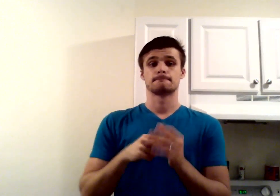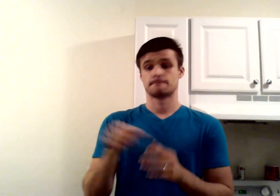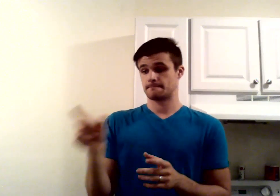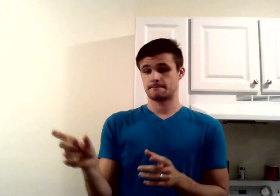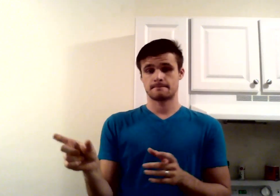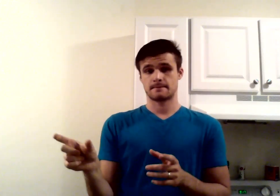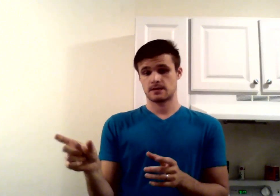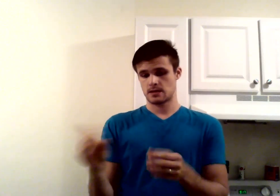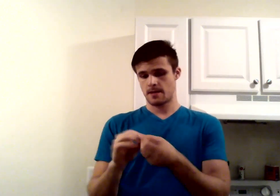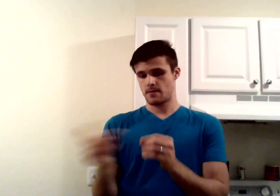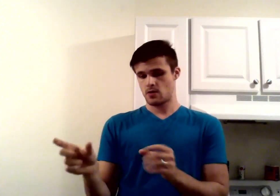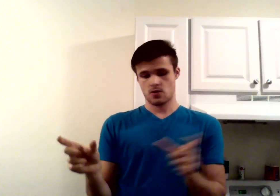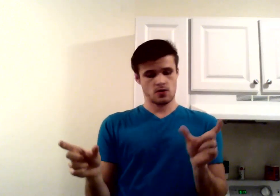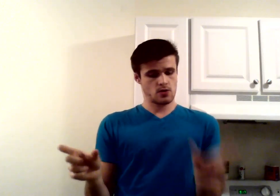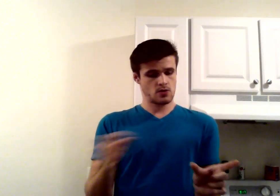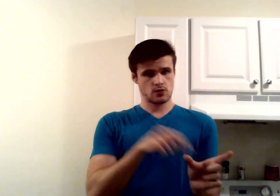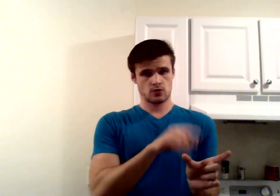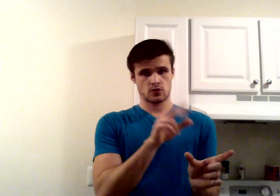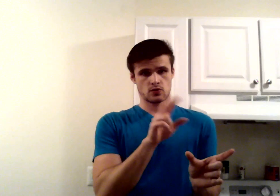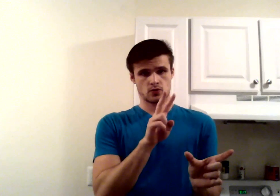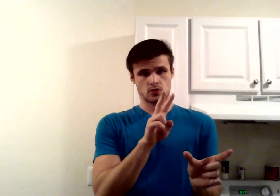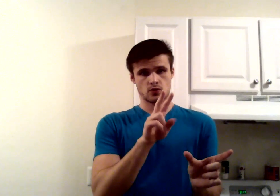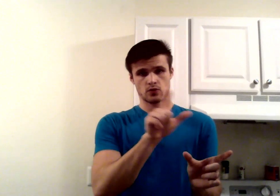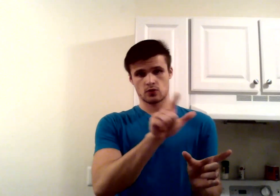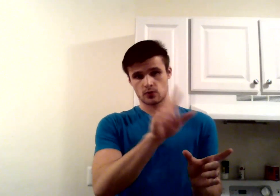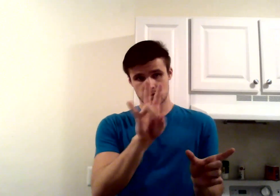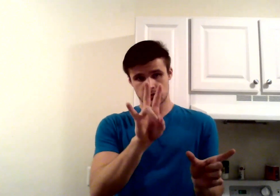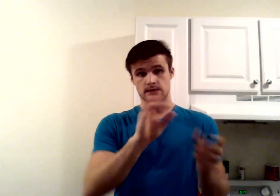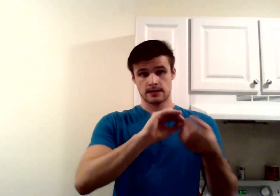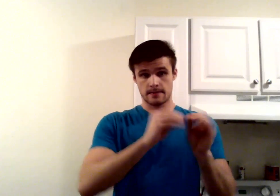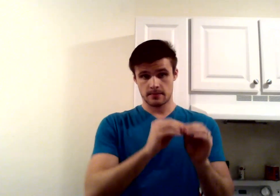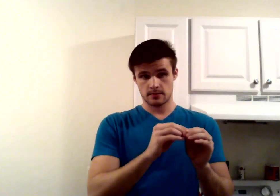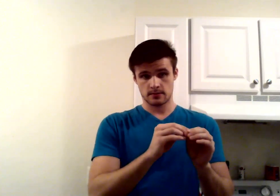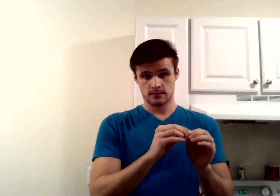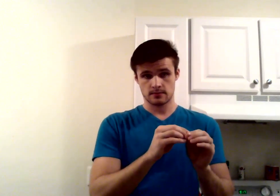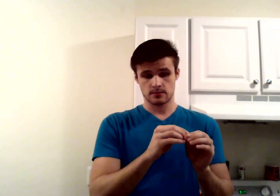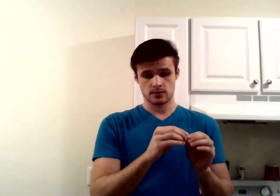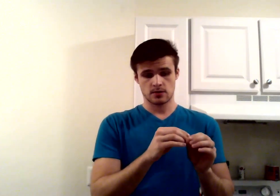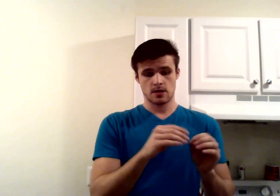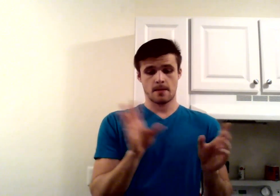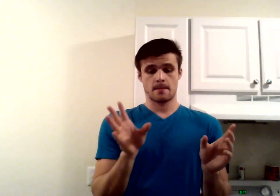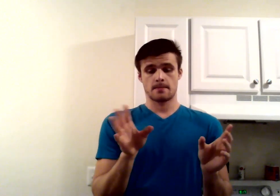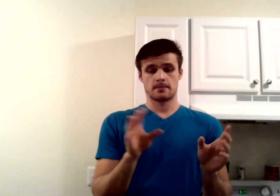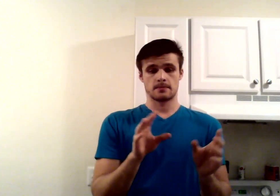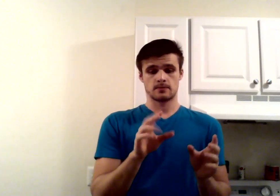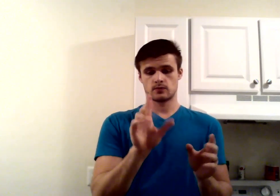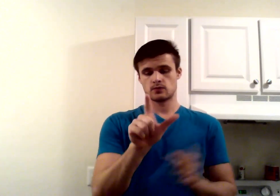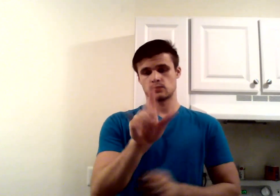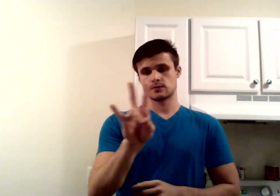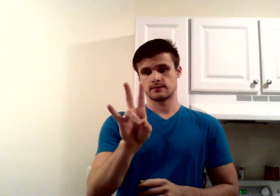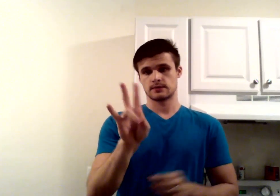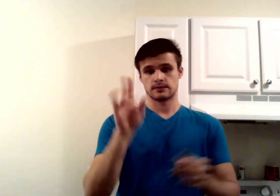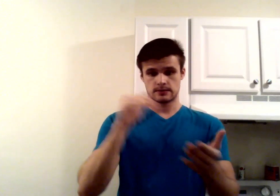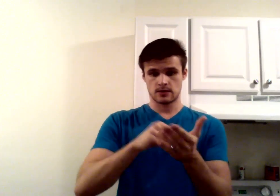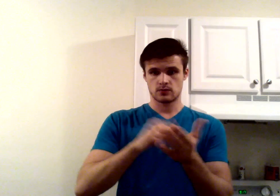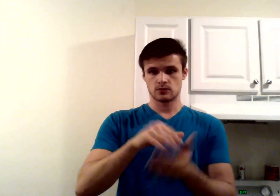this 27,440. Okay? If you enjoyed the trick, thanks for watching my video and visiting my channel. I appreciate it. And please, guys, subscribe, because